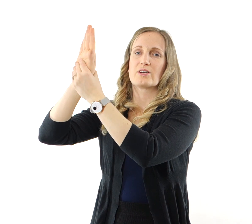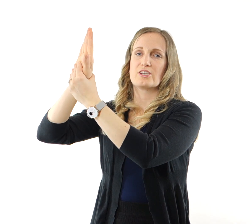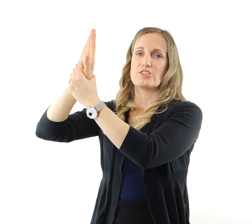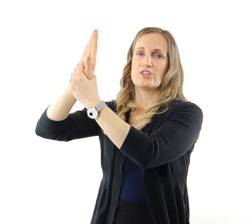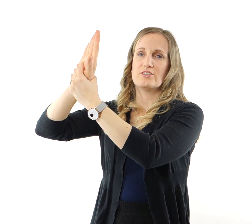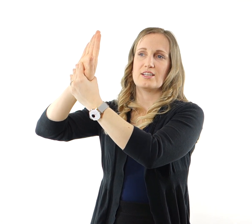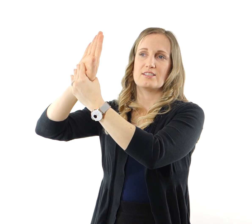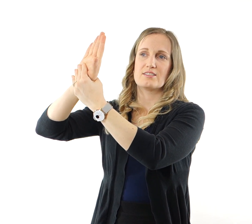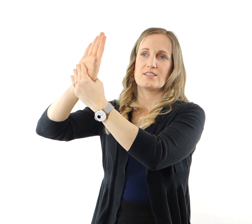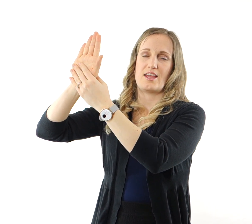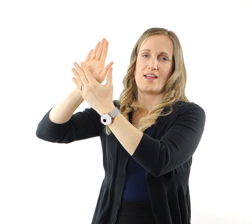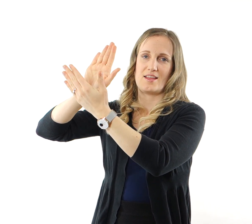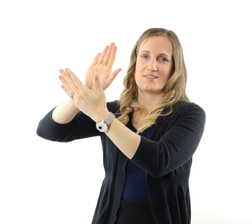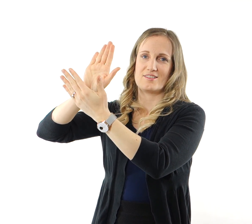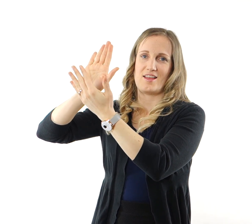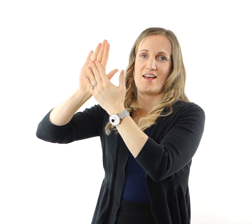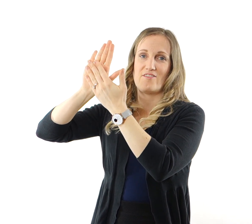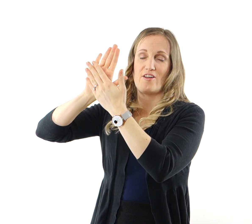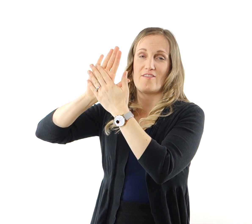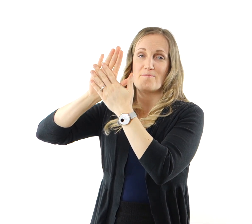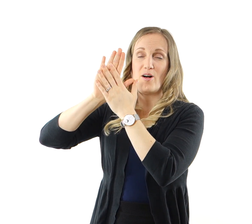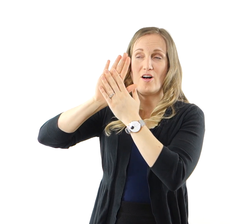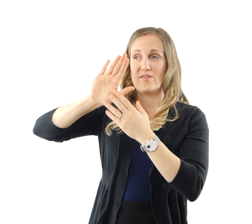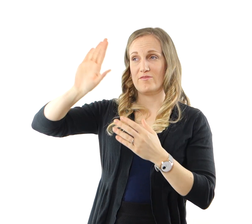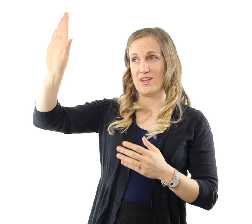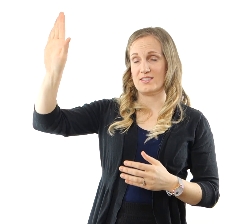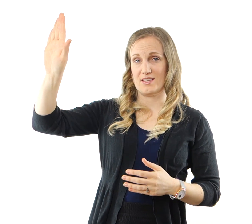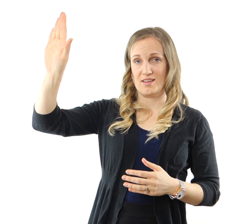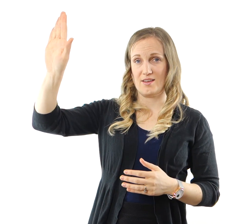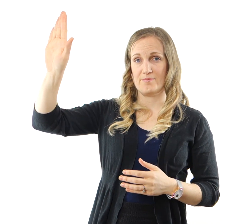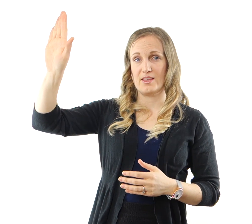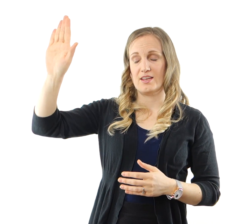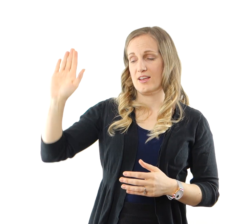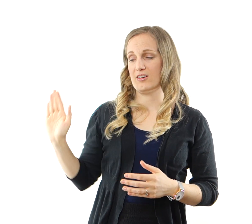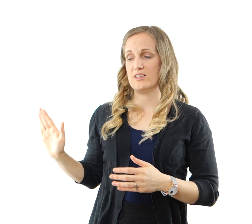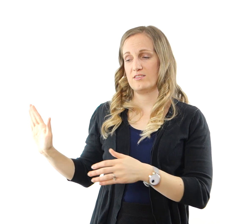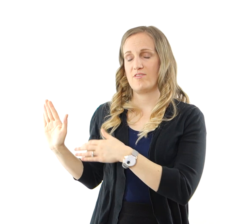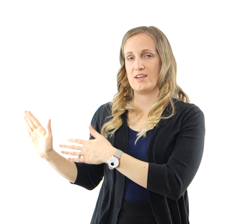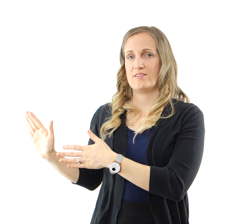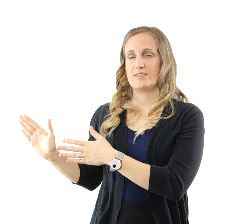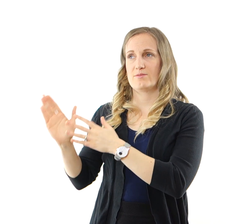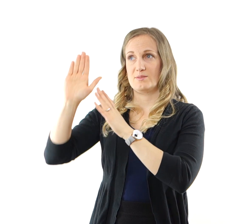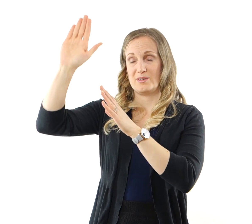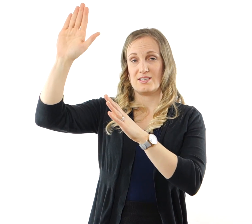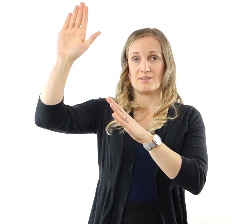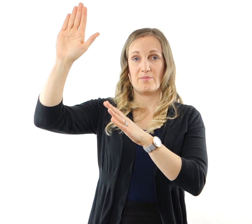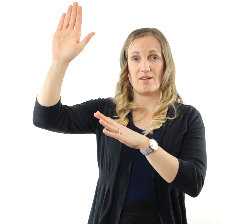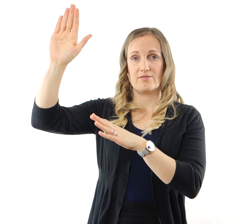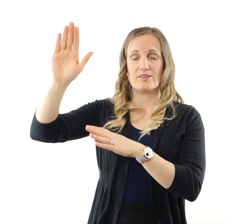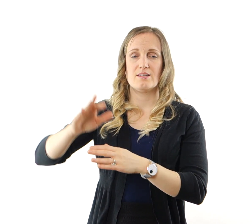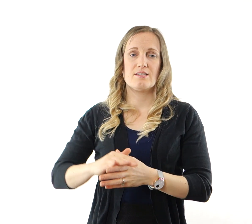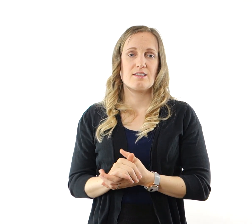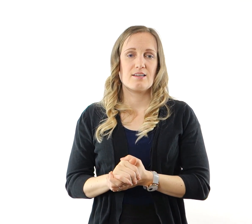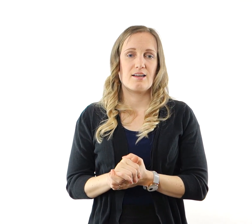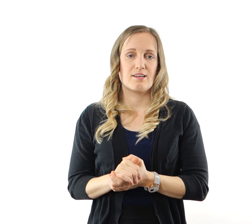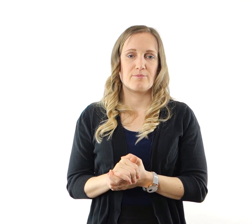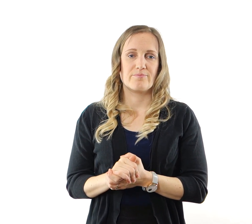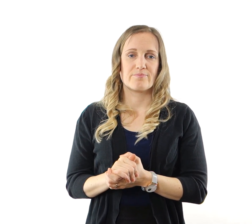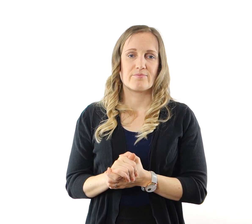to turn it and have our palm facing him. And God isn't right here next to us, but he's above. And